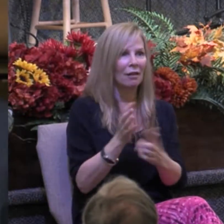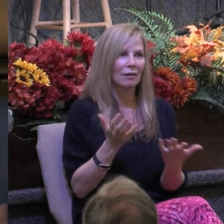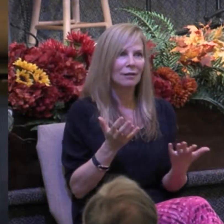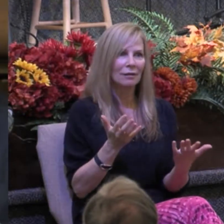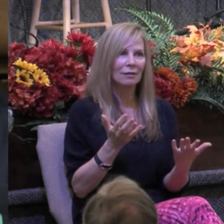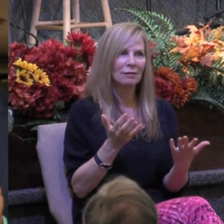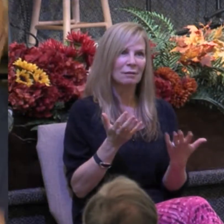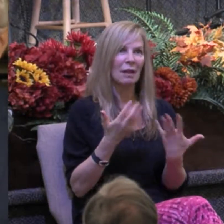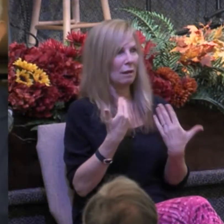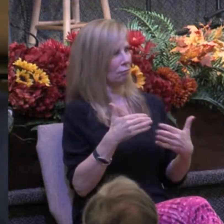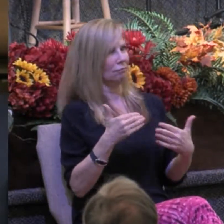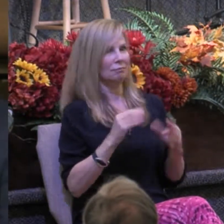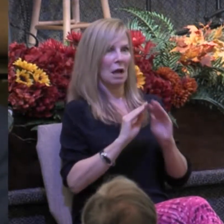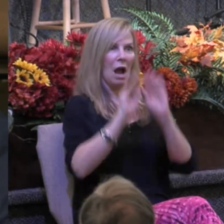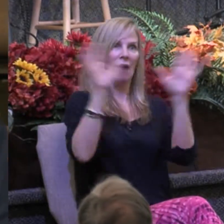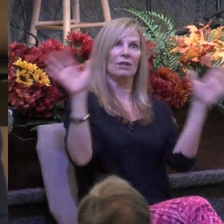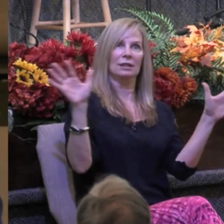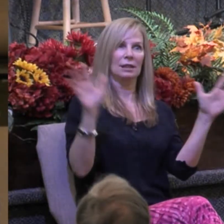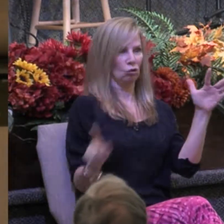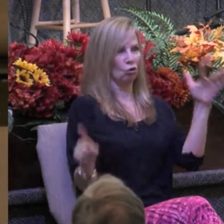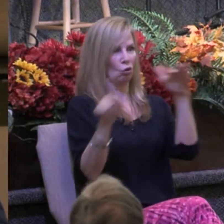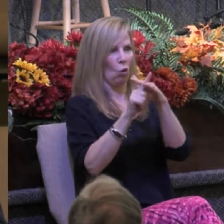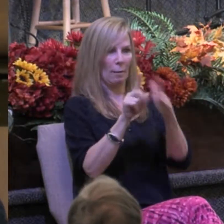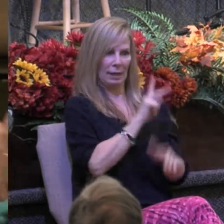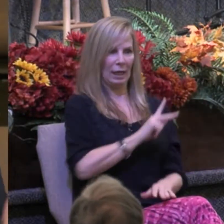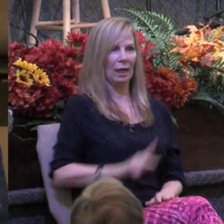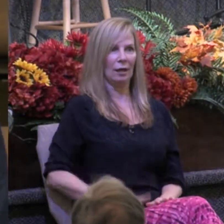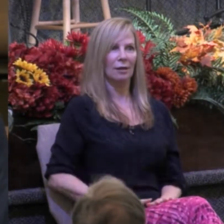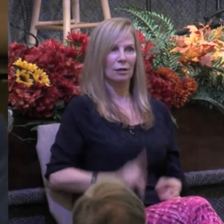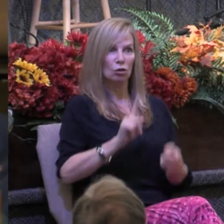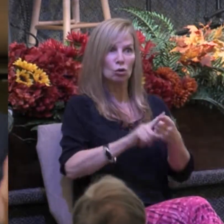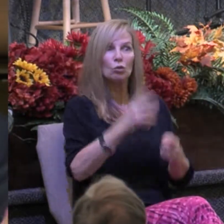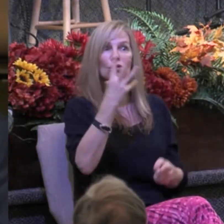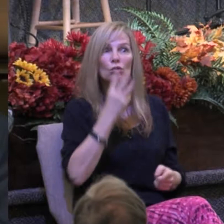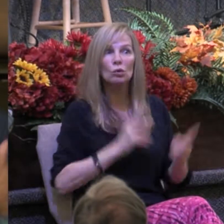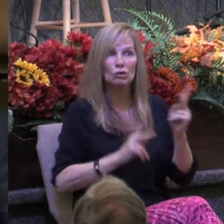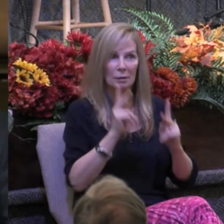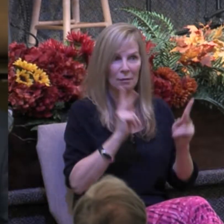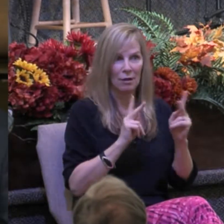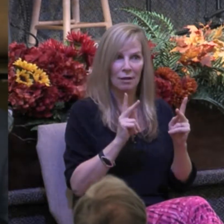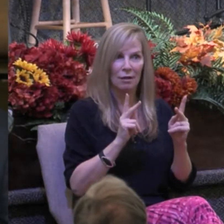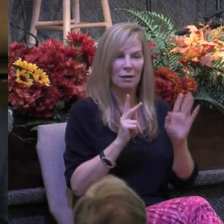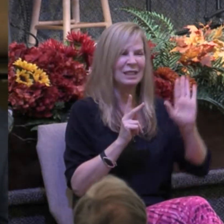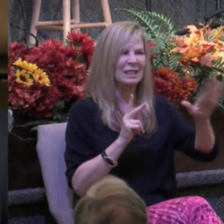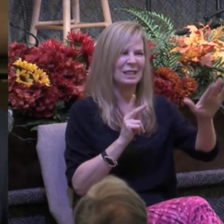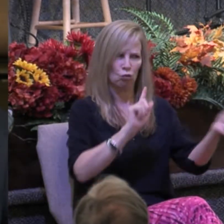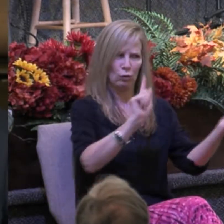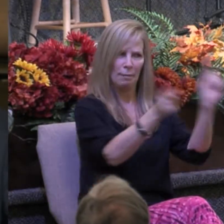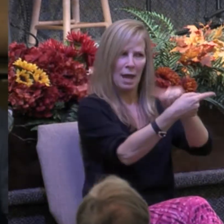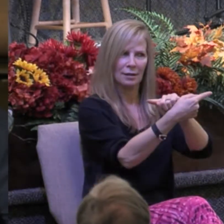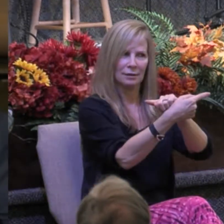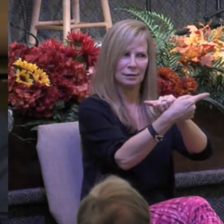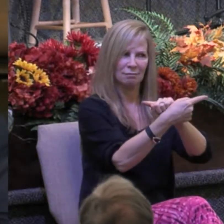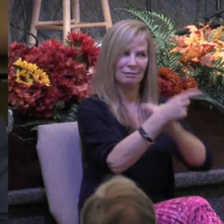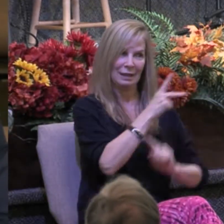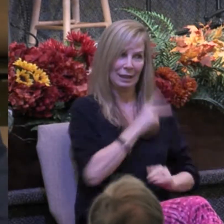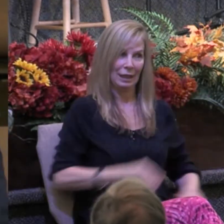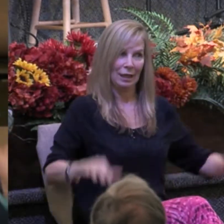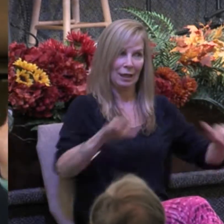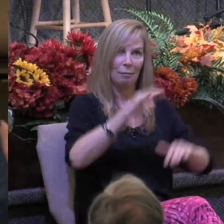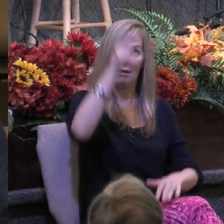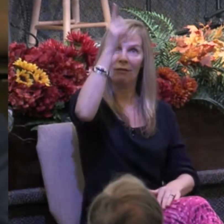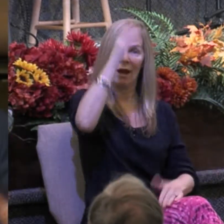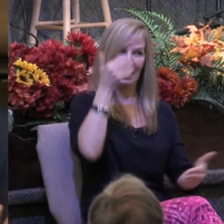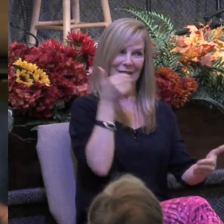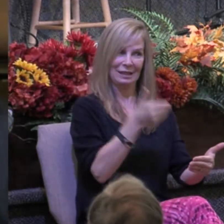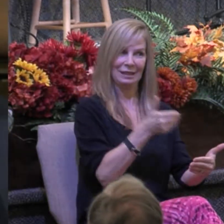presented himself as king to the Jewish people. Repent, for the kingdom of God is at hand. Follow me as your king, which